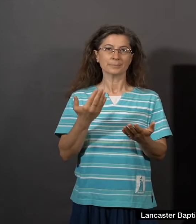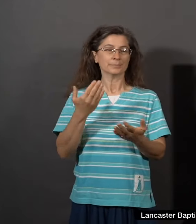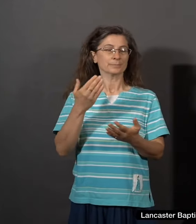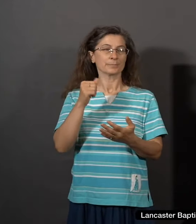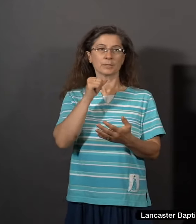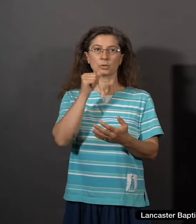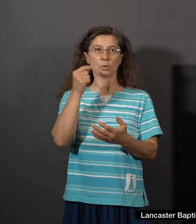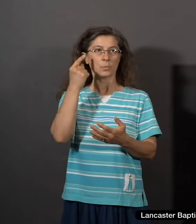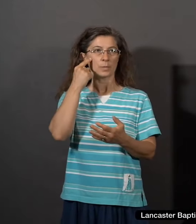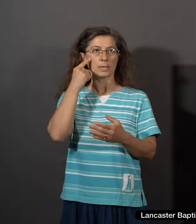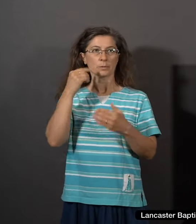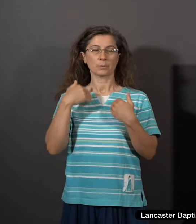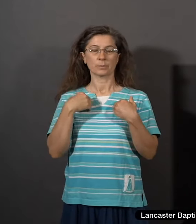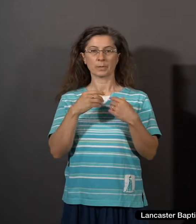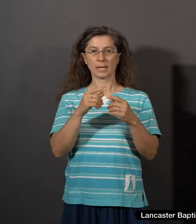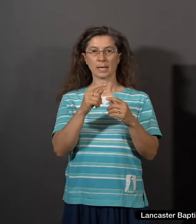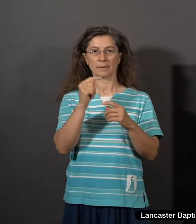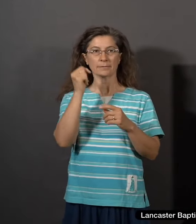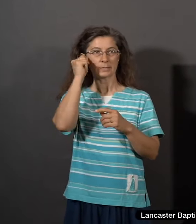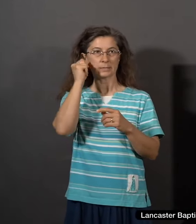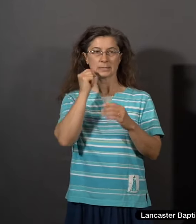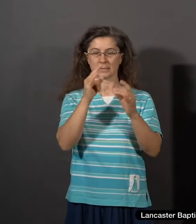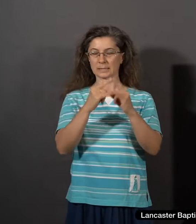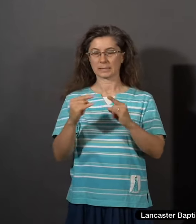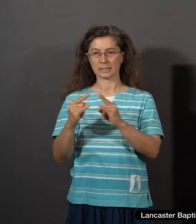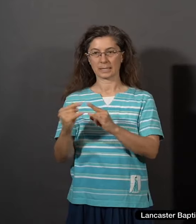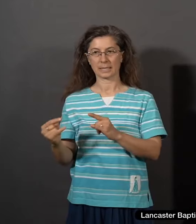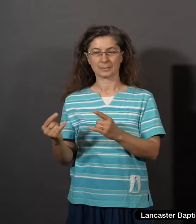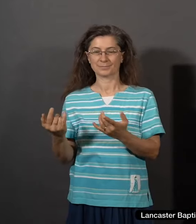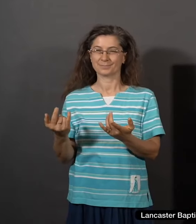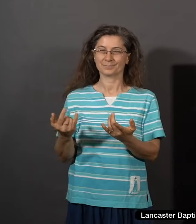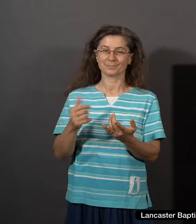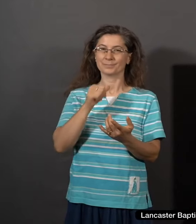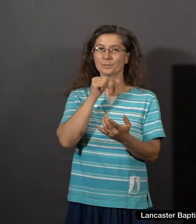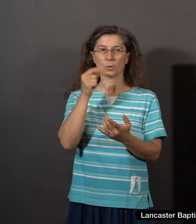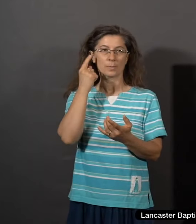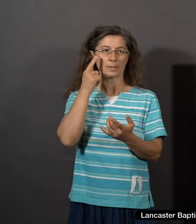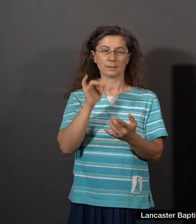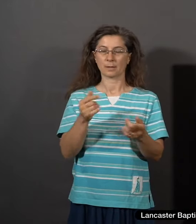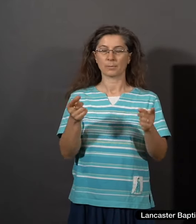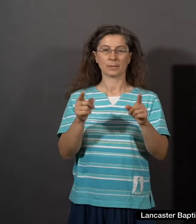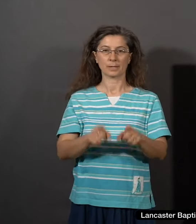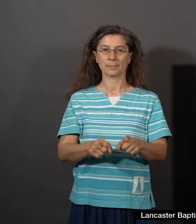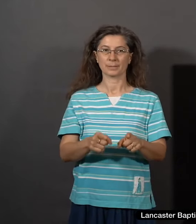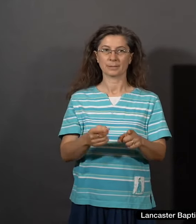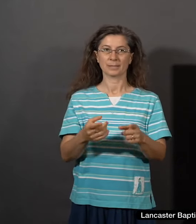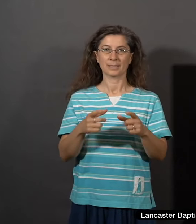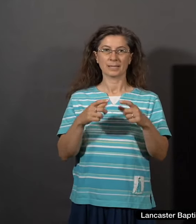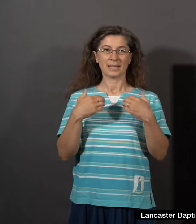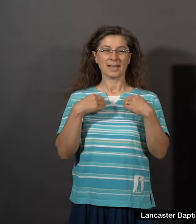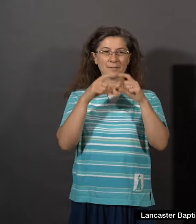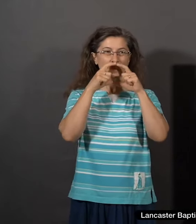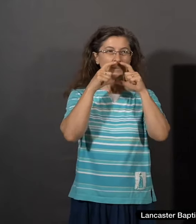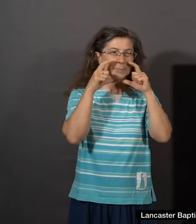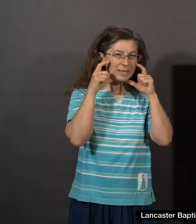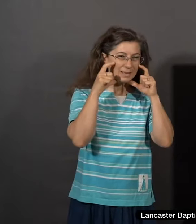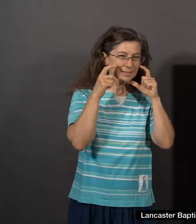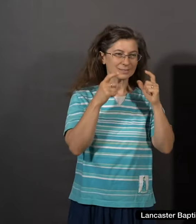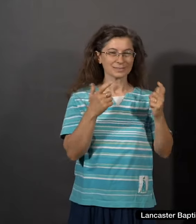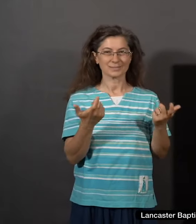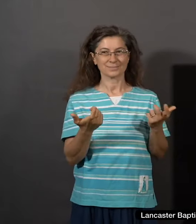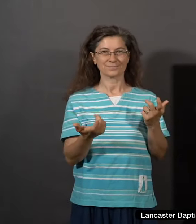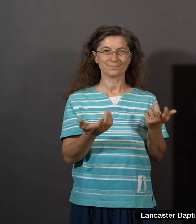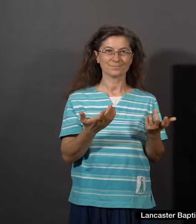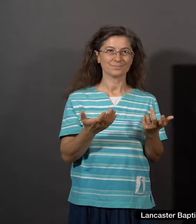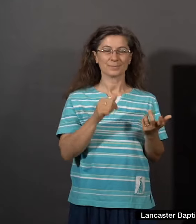it's early june and they were talking about you know social distancing and wearing masks and we just don't know that